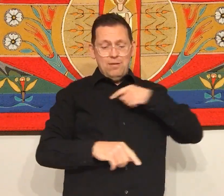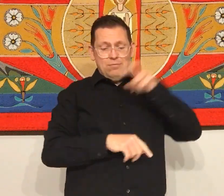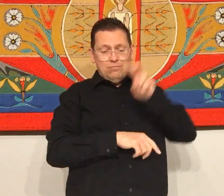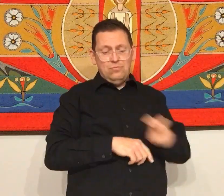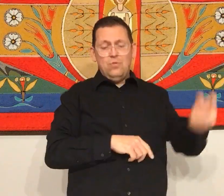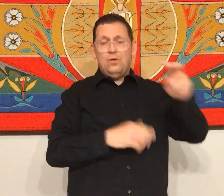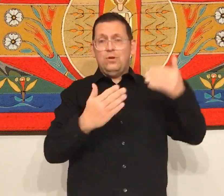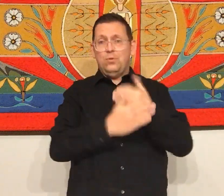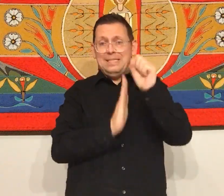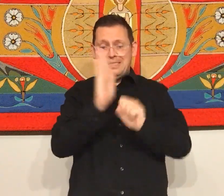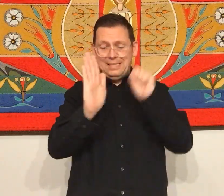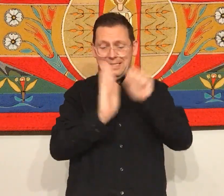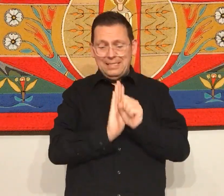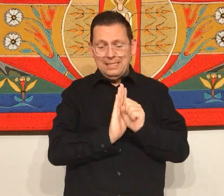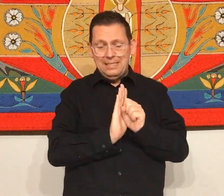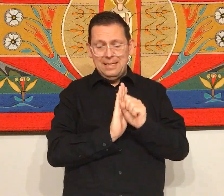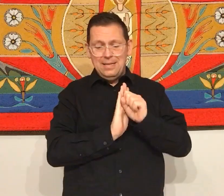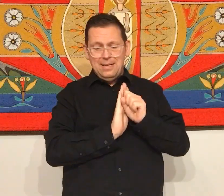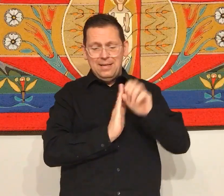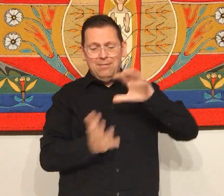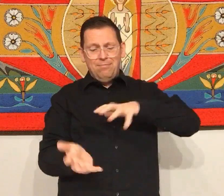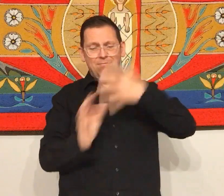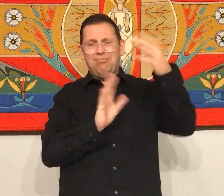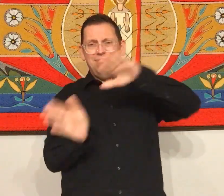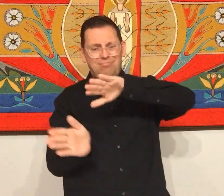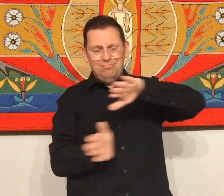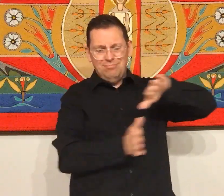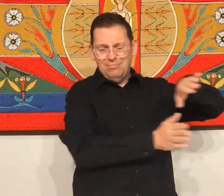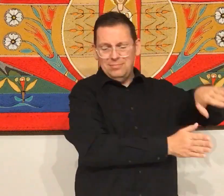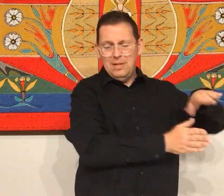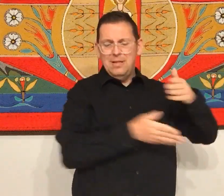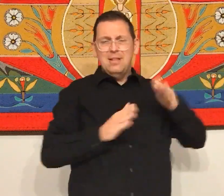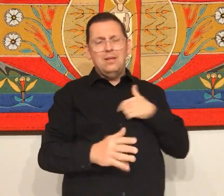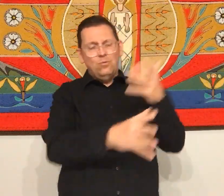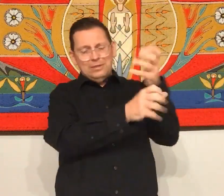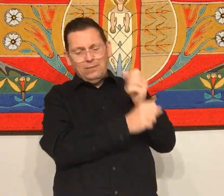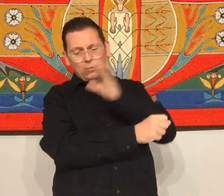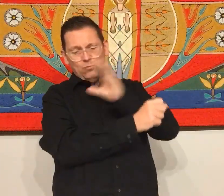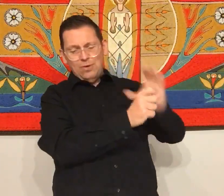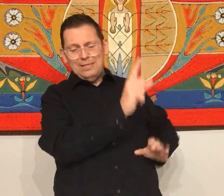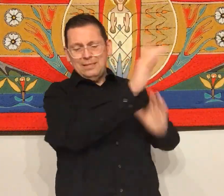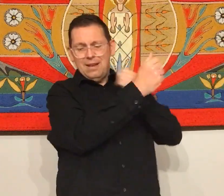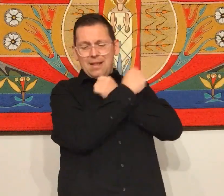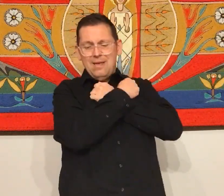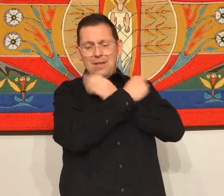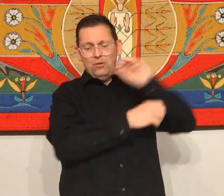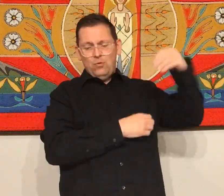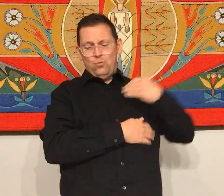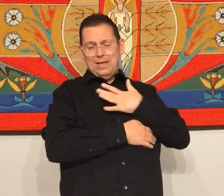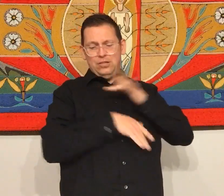As we journey into the new season out of the wilderness, let us receive Christ's love and grace in